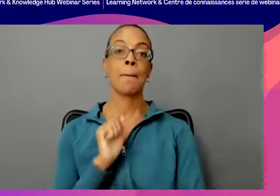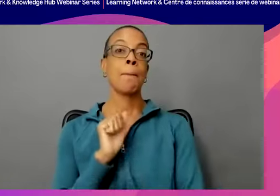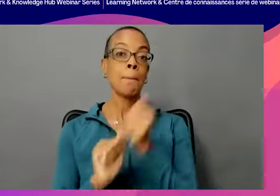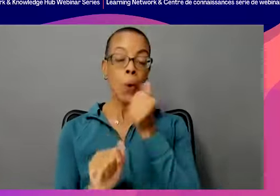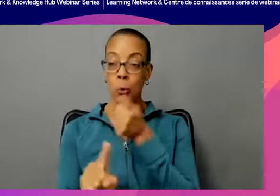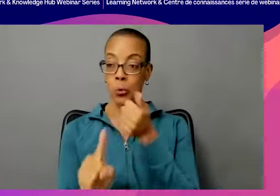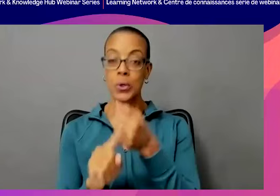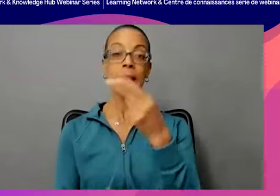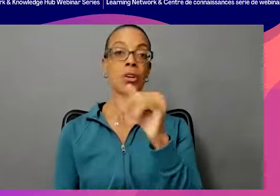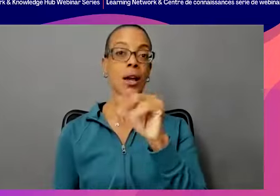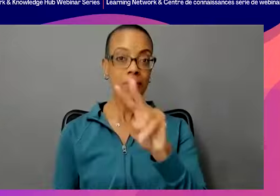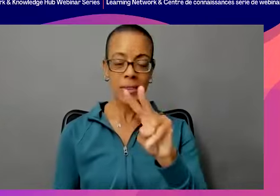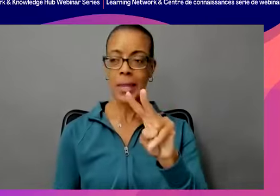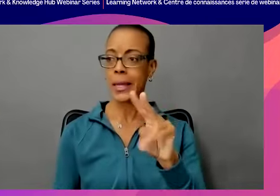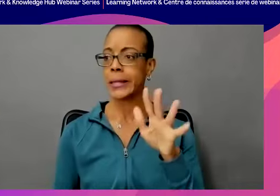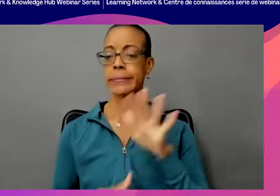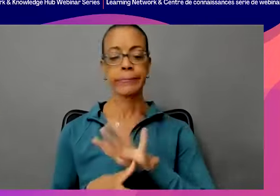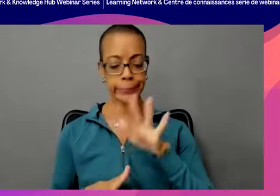in most of these